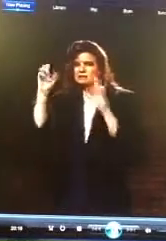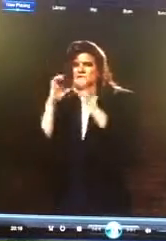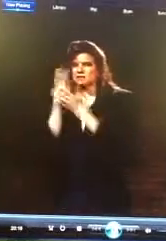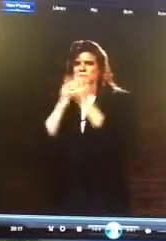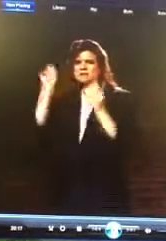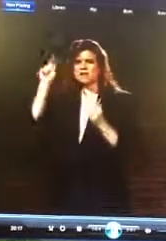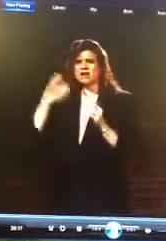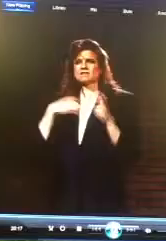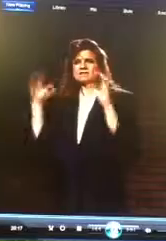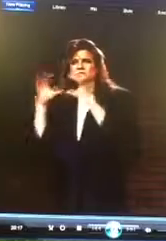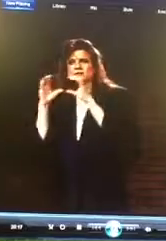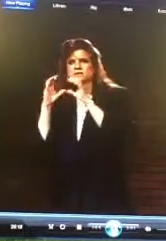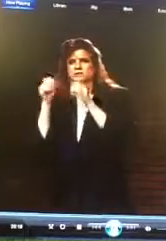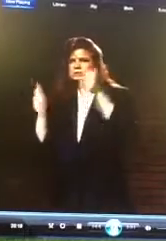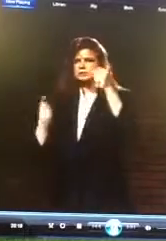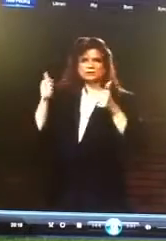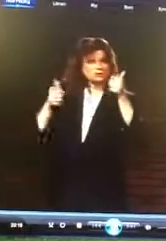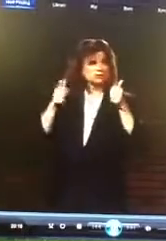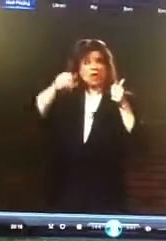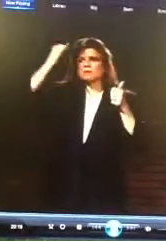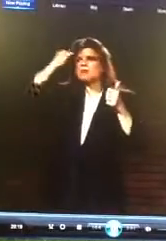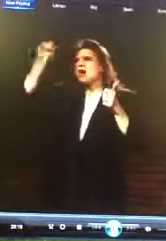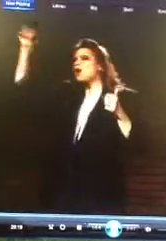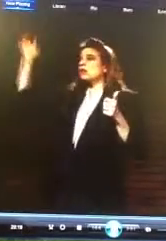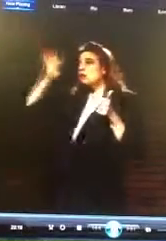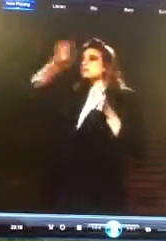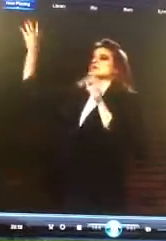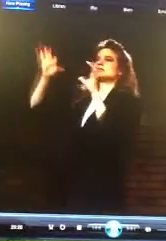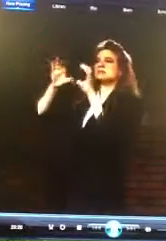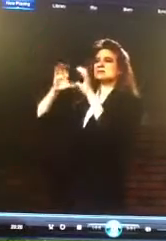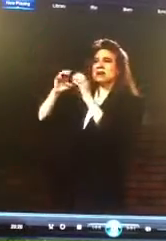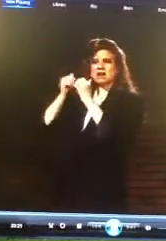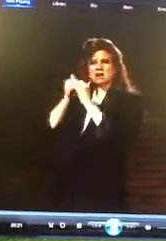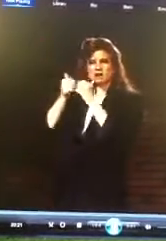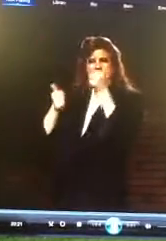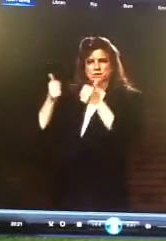We're just going to be discussing the first three because those are the ones that relate to interpreters.